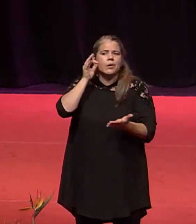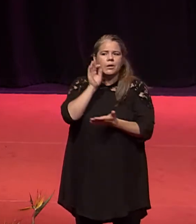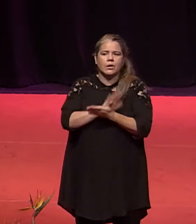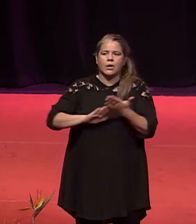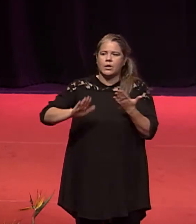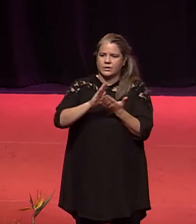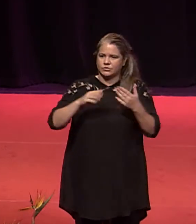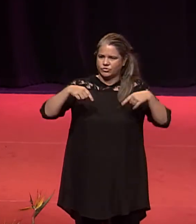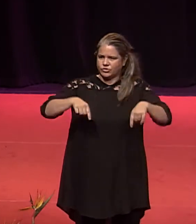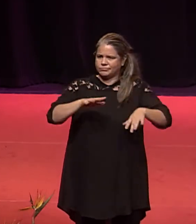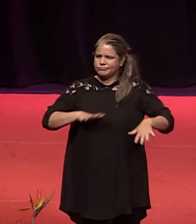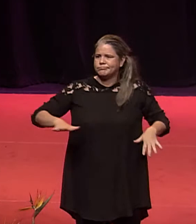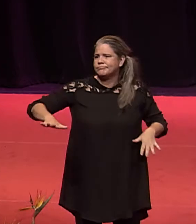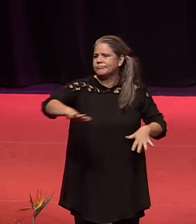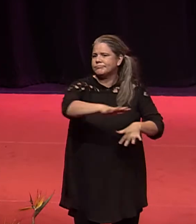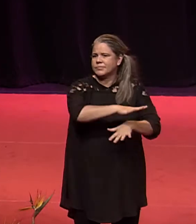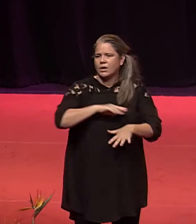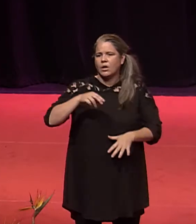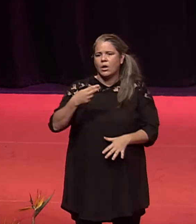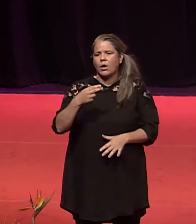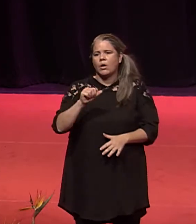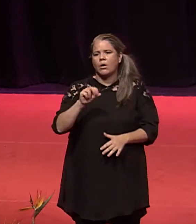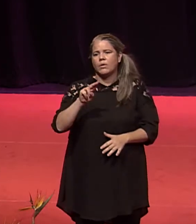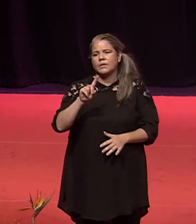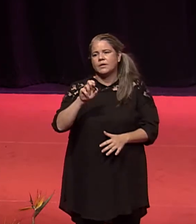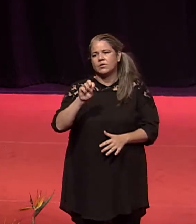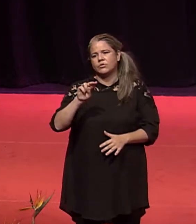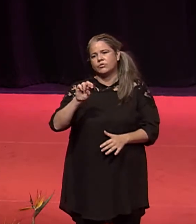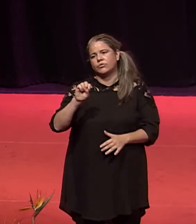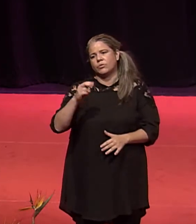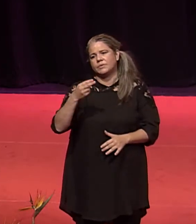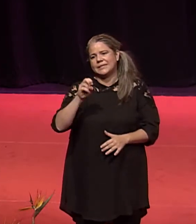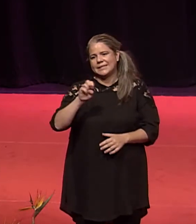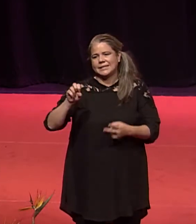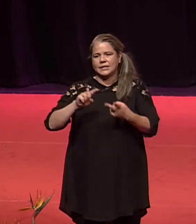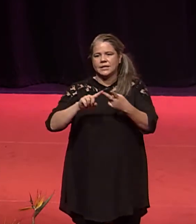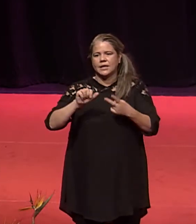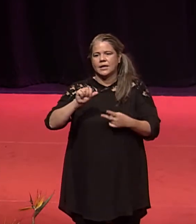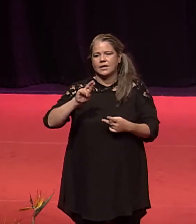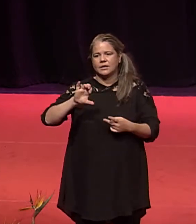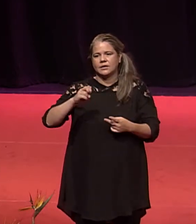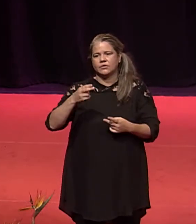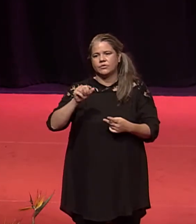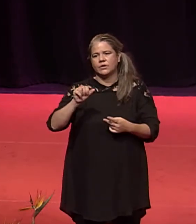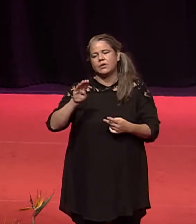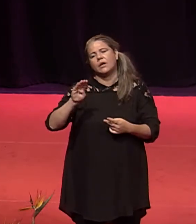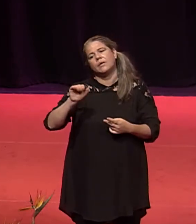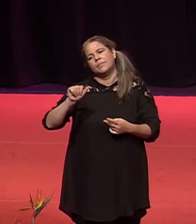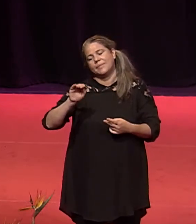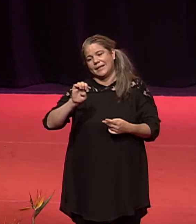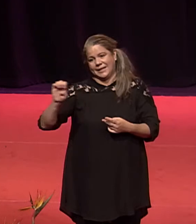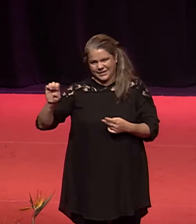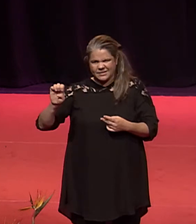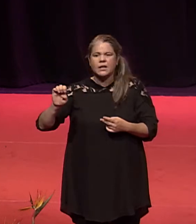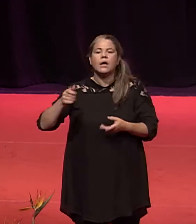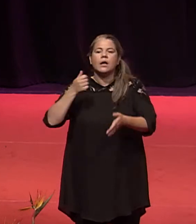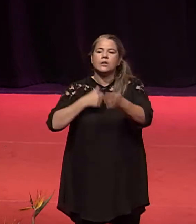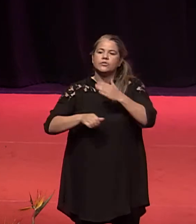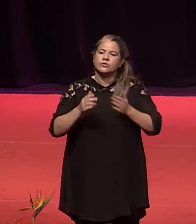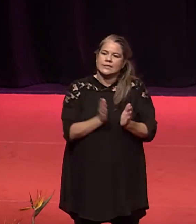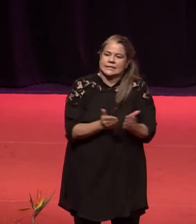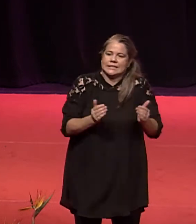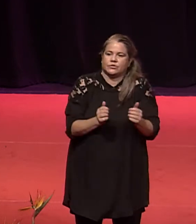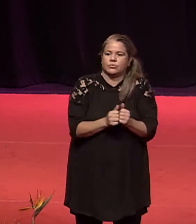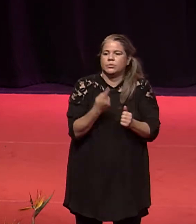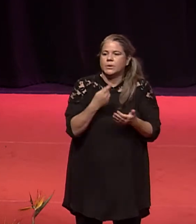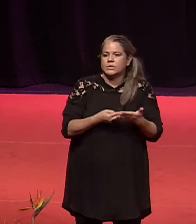on the traditional territories of the Haudenosaunee and Anishinaabeg nations within the lands protected by the Dish with One Spoon